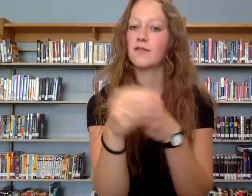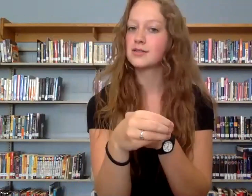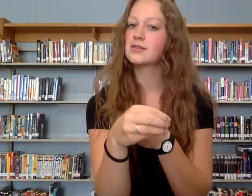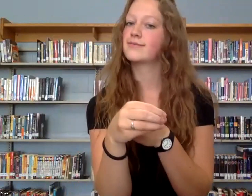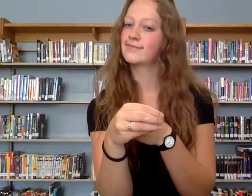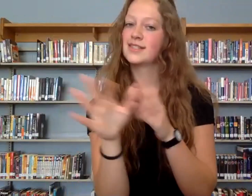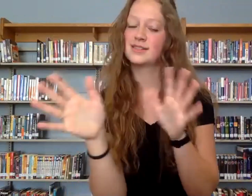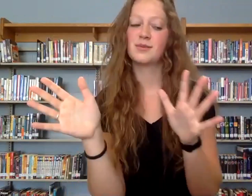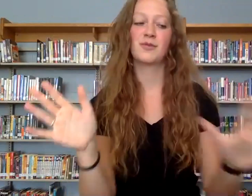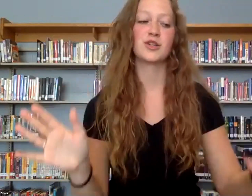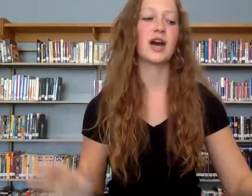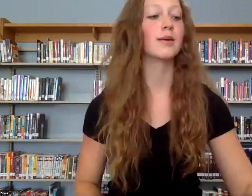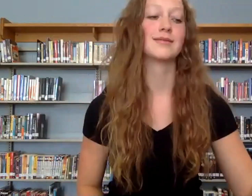office. Foreshadowing.